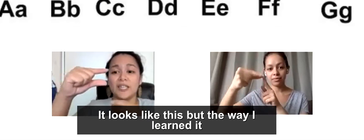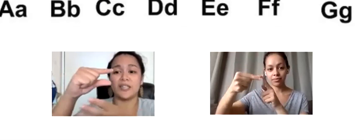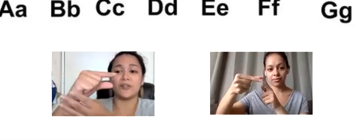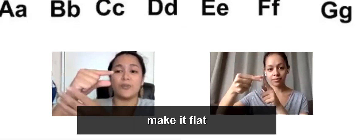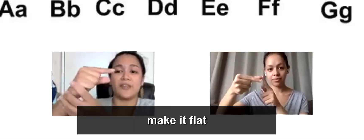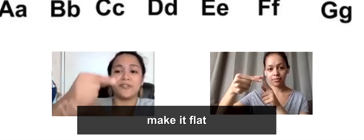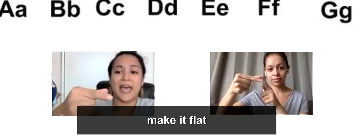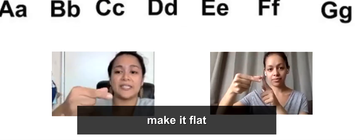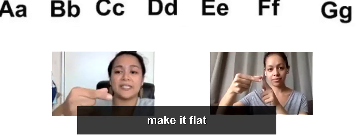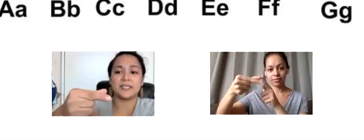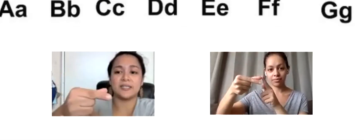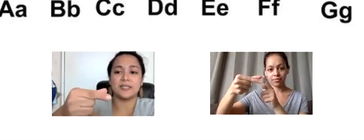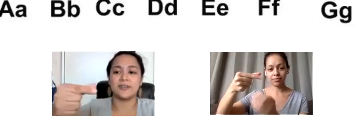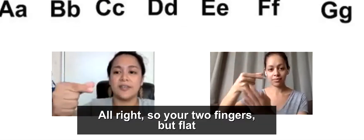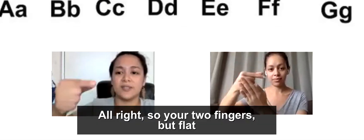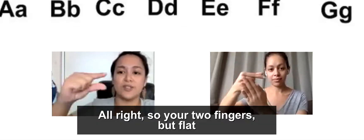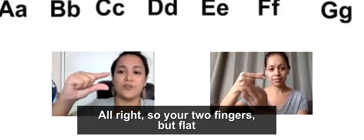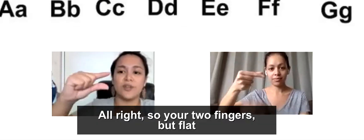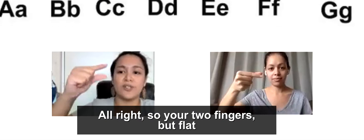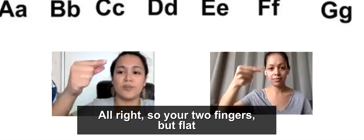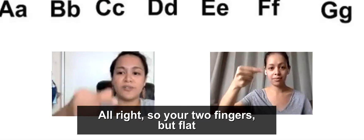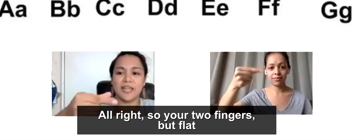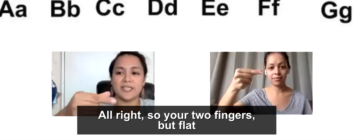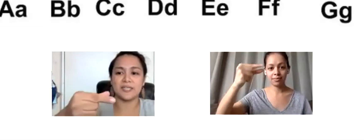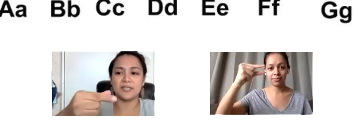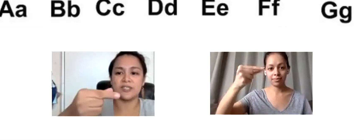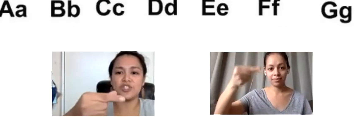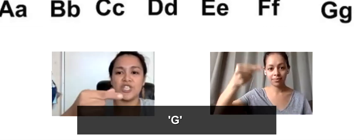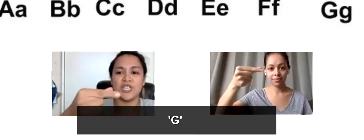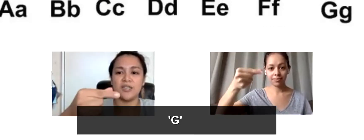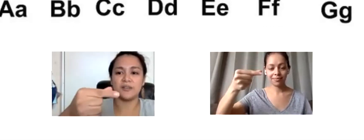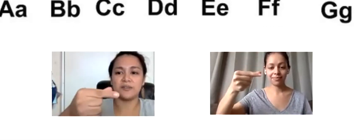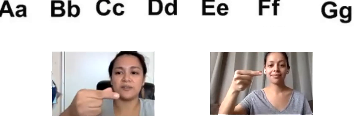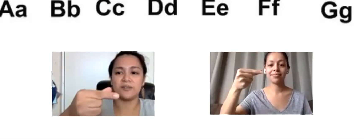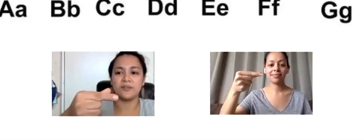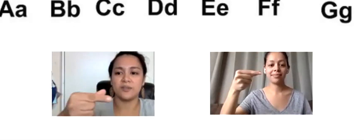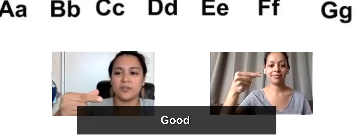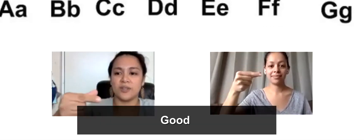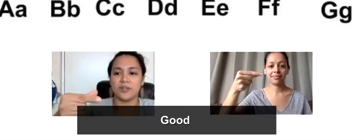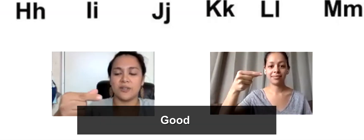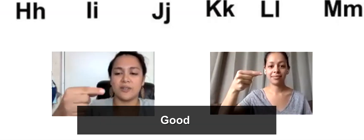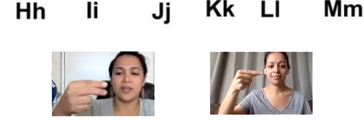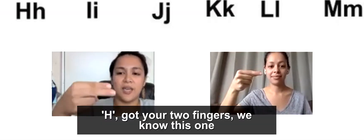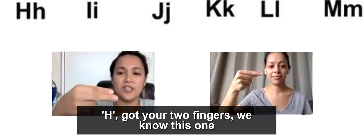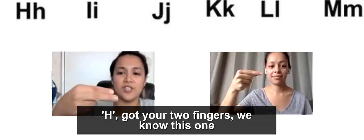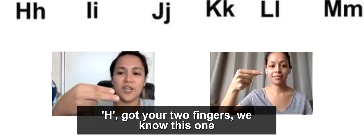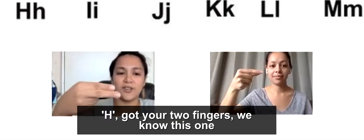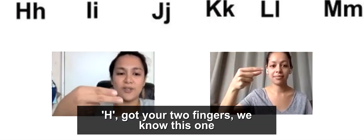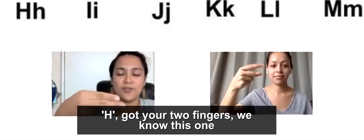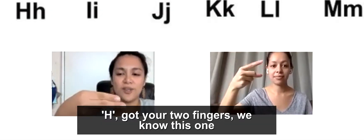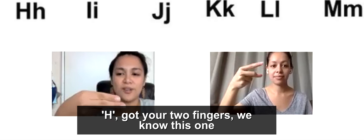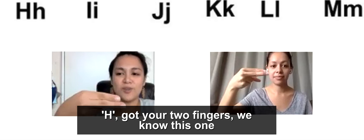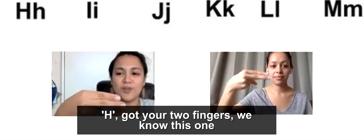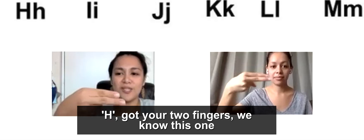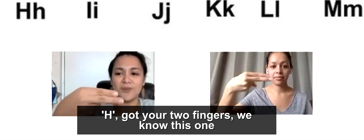it, make it flat, right? So your 2 fingers, but flat. G, good. H, got your